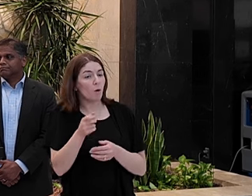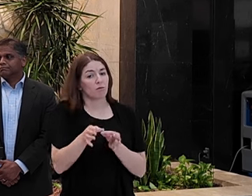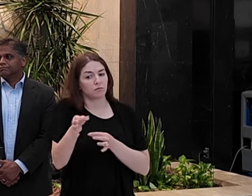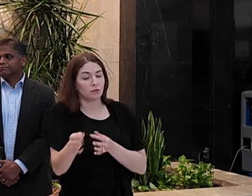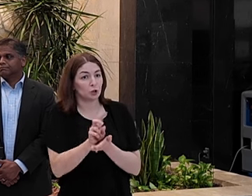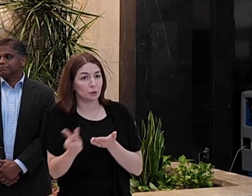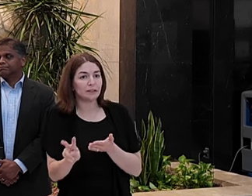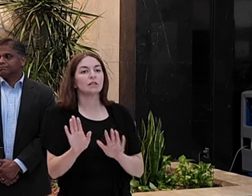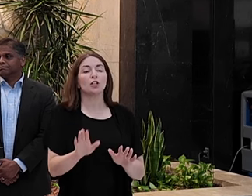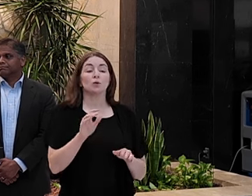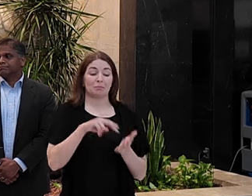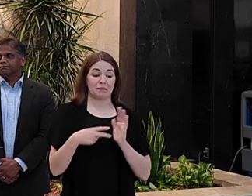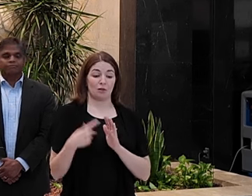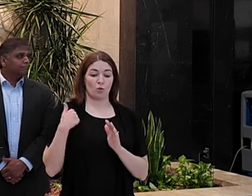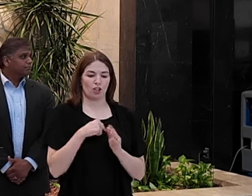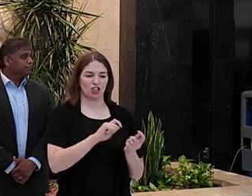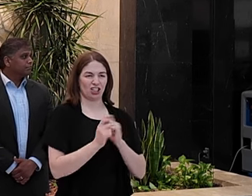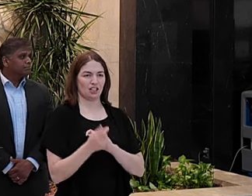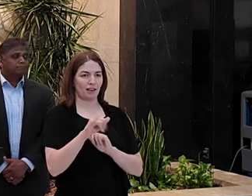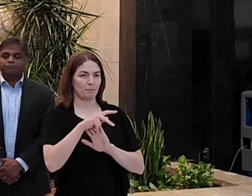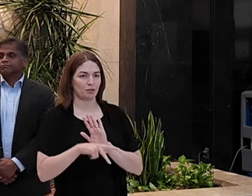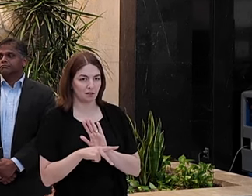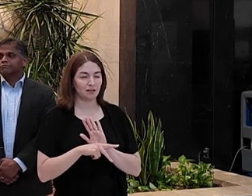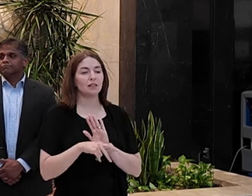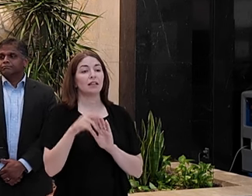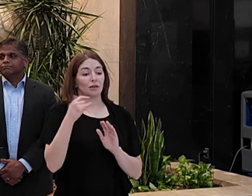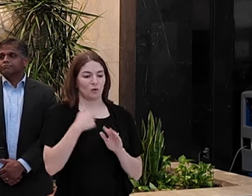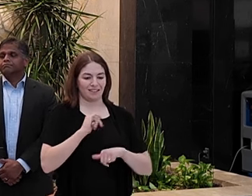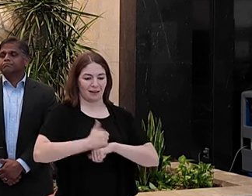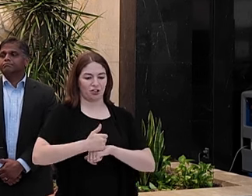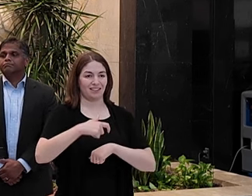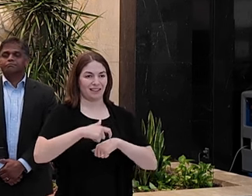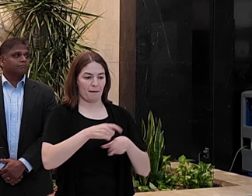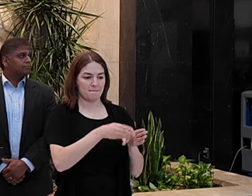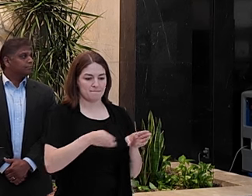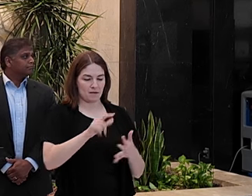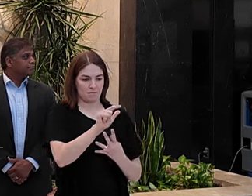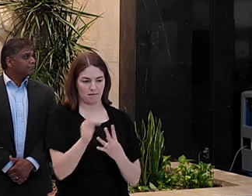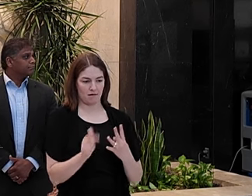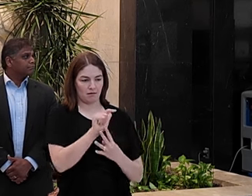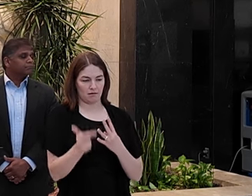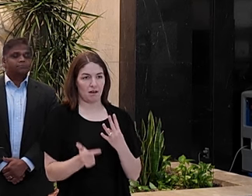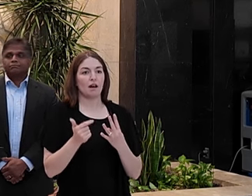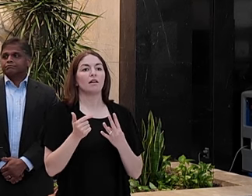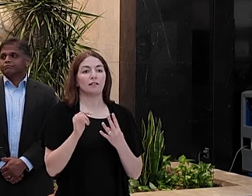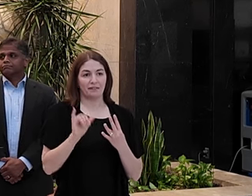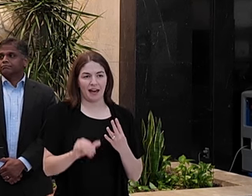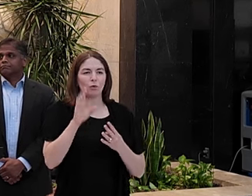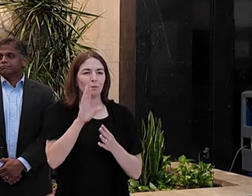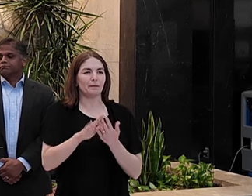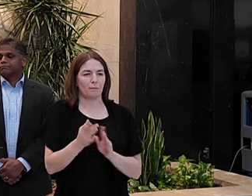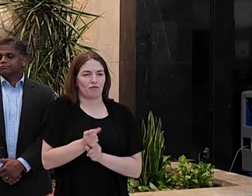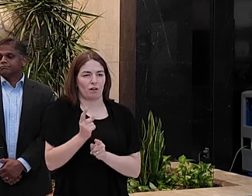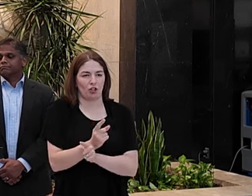removes that judgment completely. We establish the protocol and the time sequence now, and then we hold everybody accountable to that sequence. So was that the right